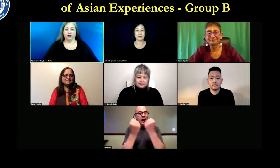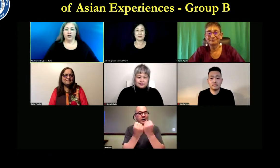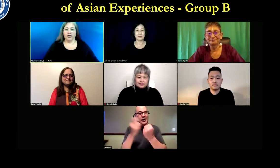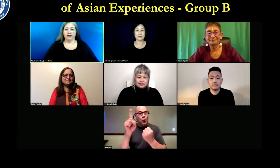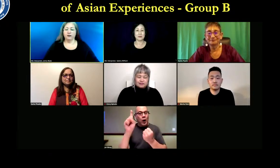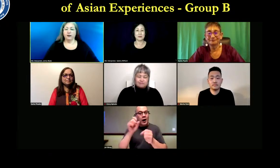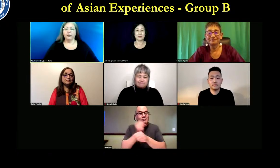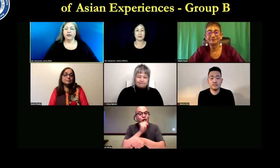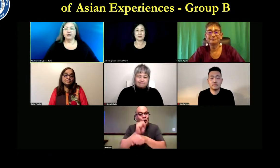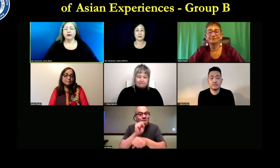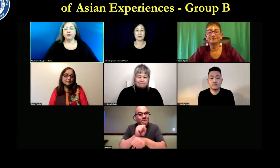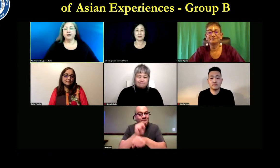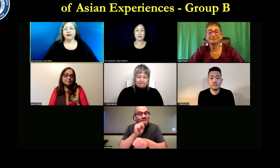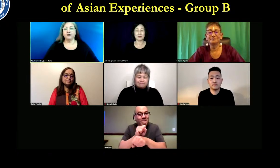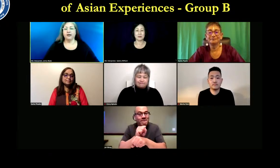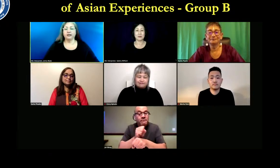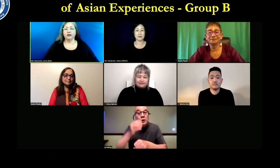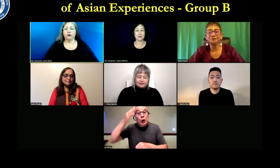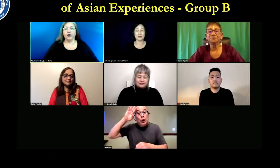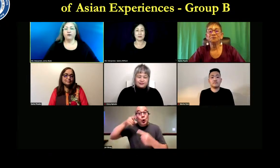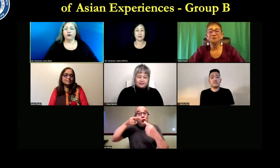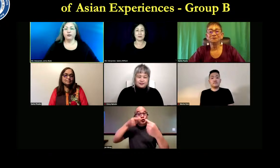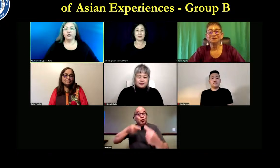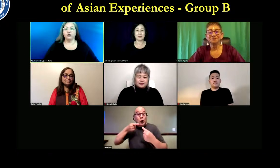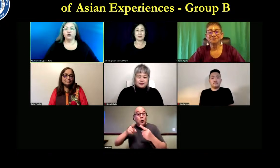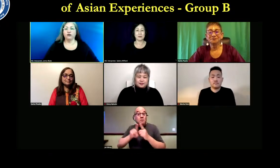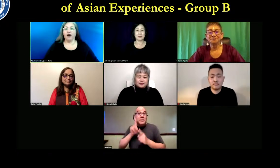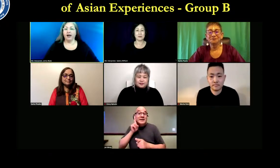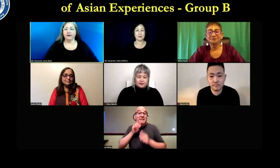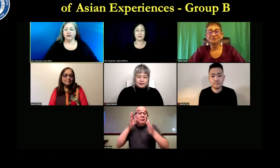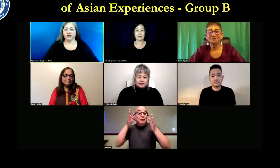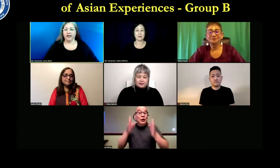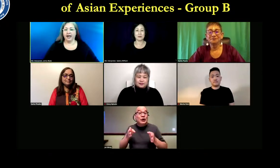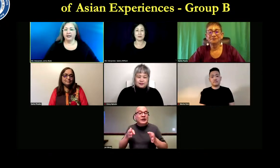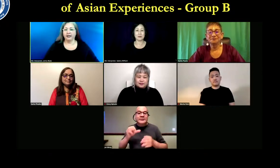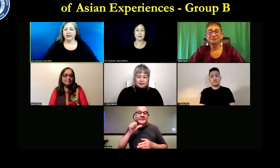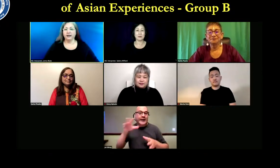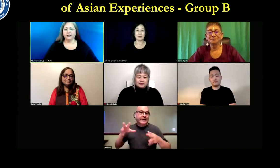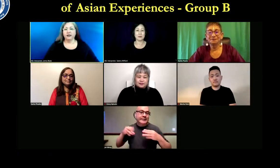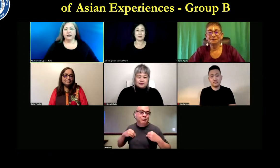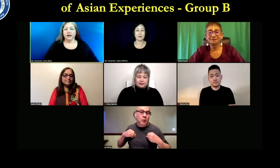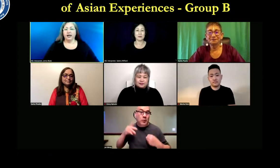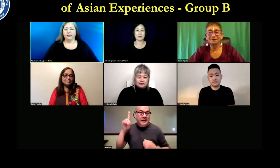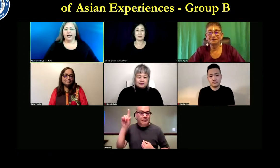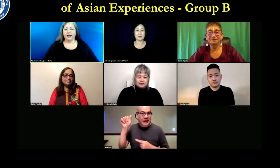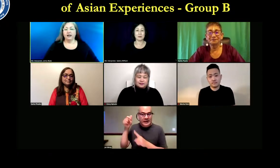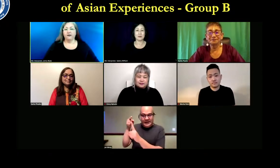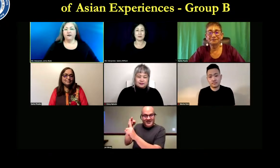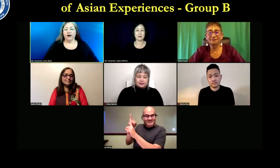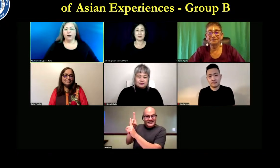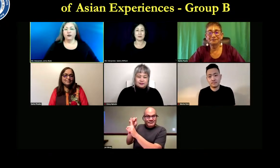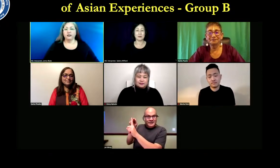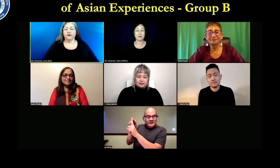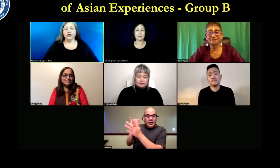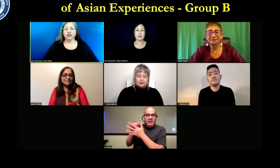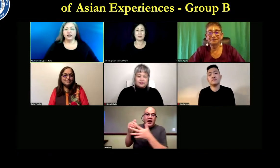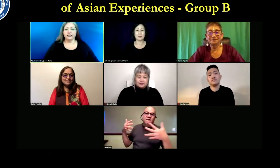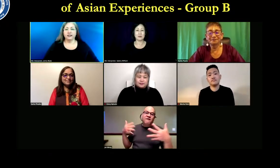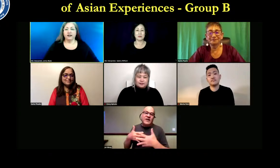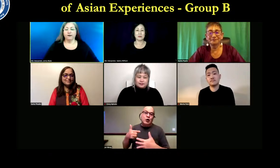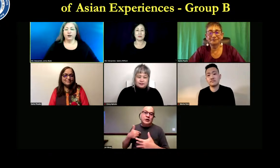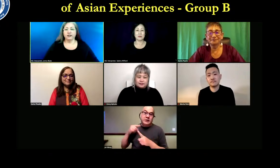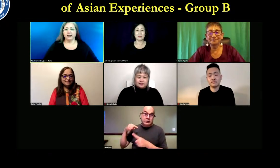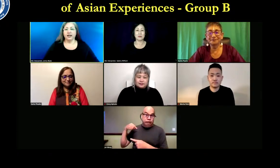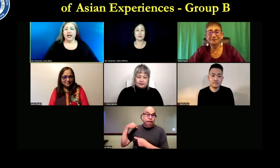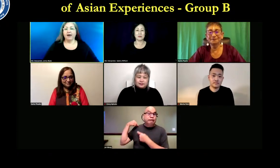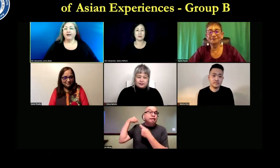mandated to learn how to speak because they believed that's a way for me to survive in society. And that if I was functioning as a